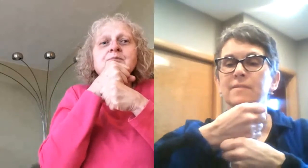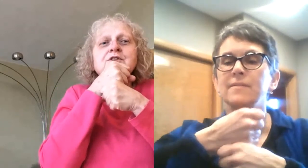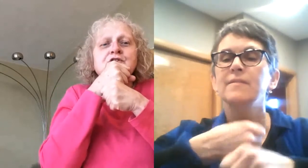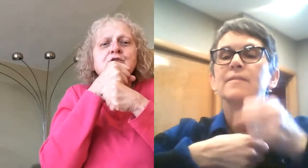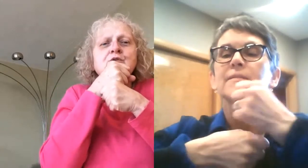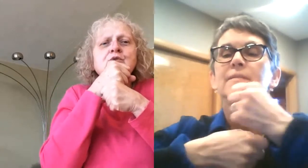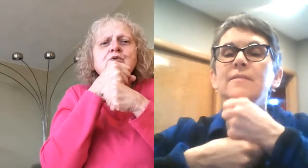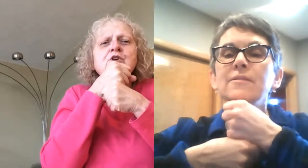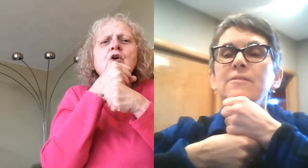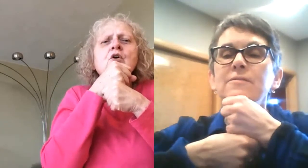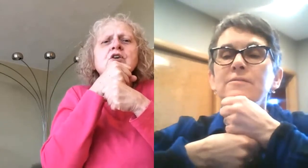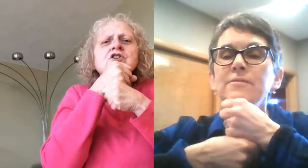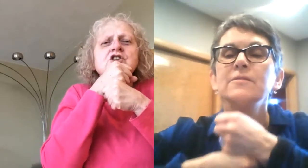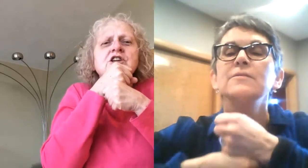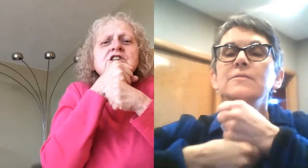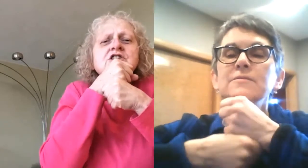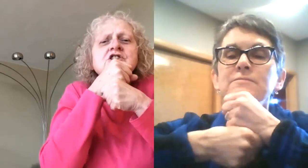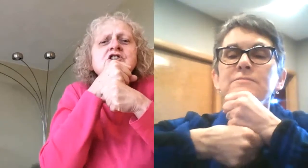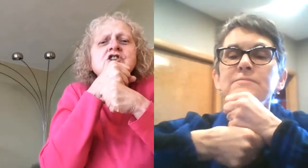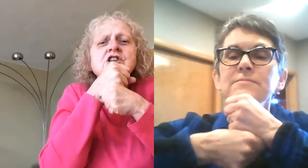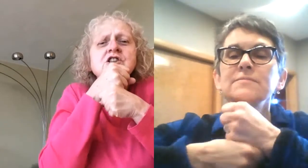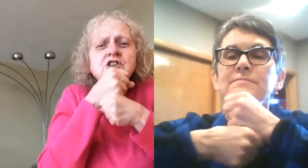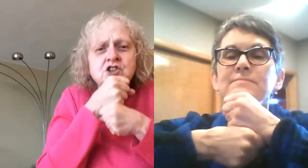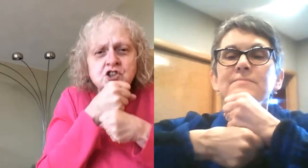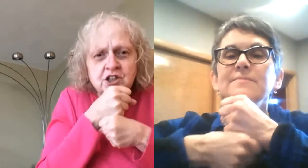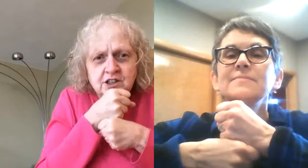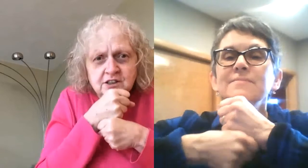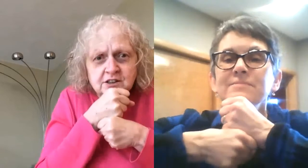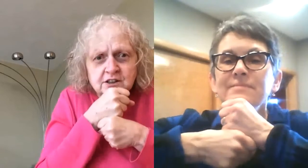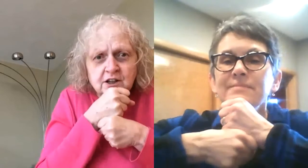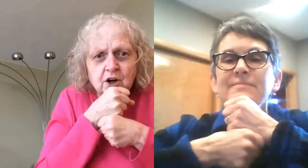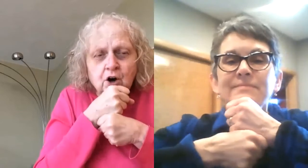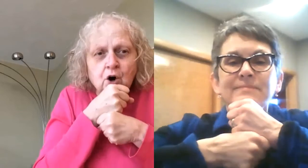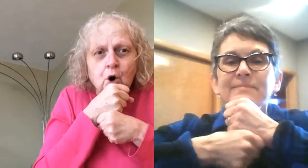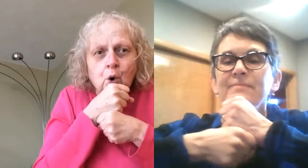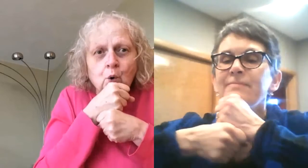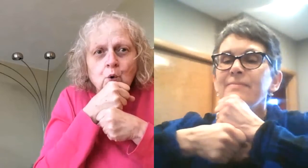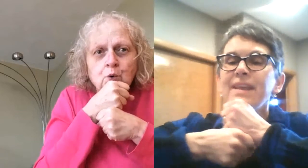Right up to your chin, chin, chin.